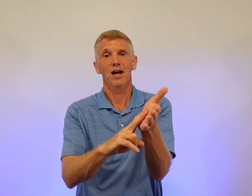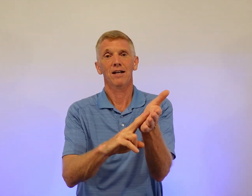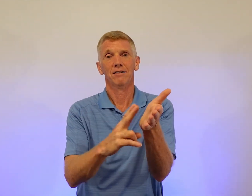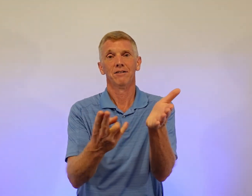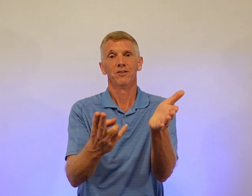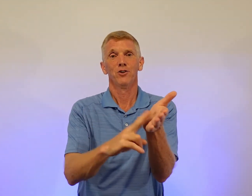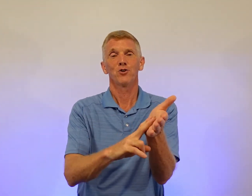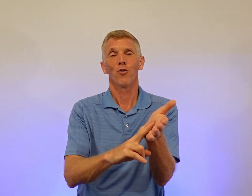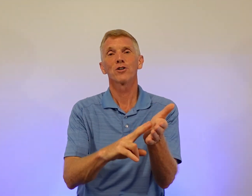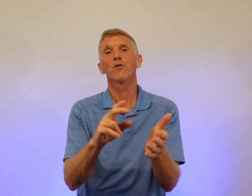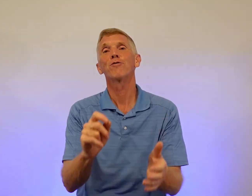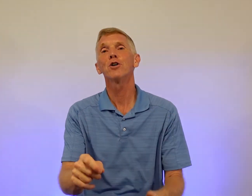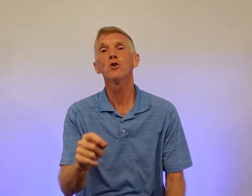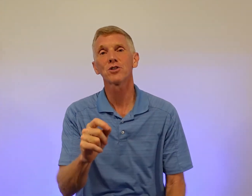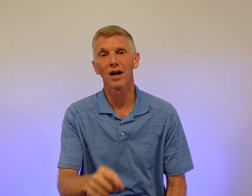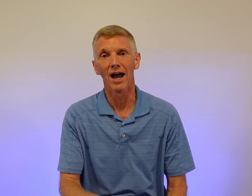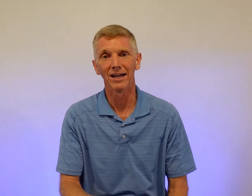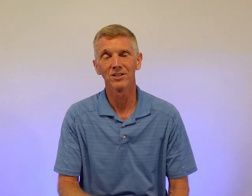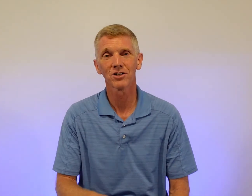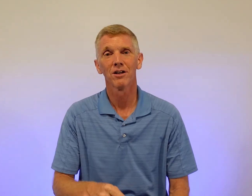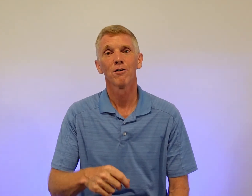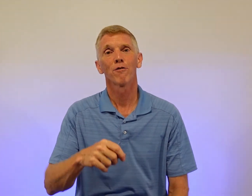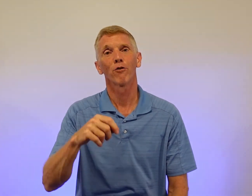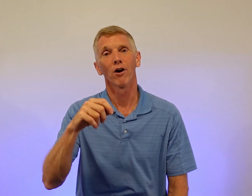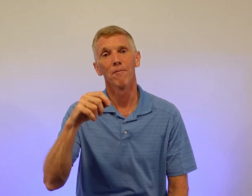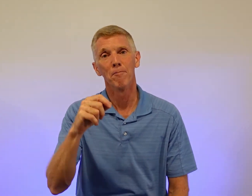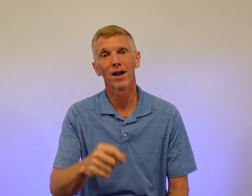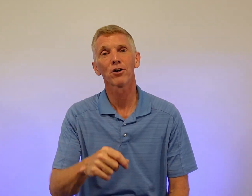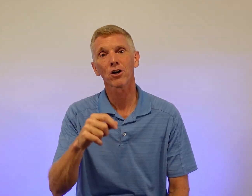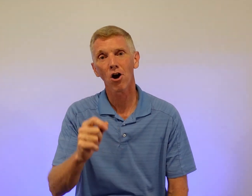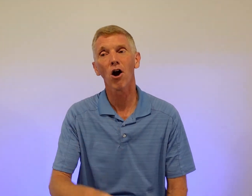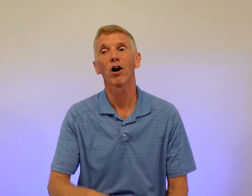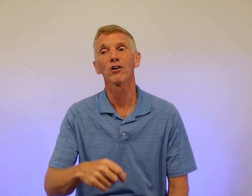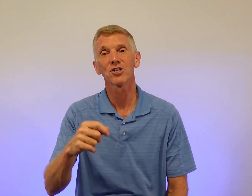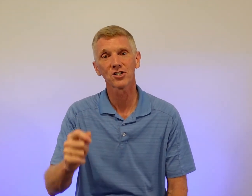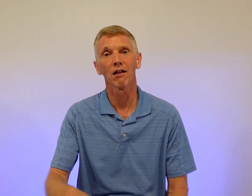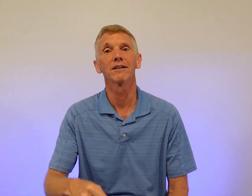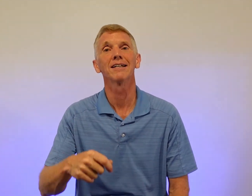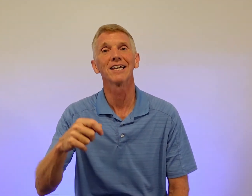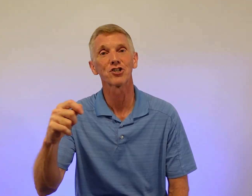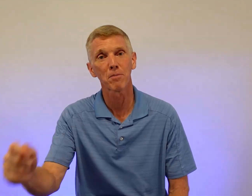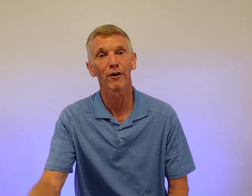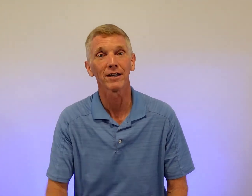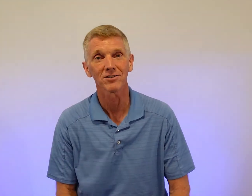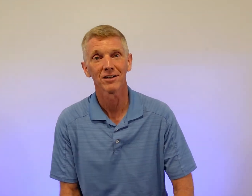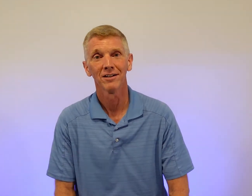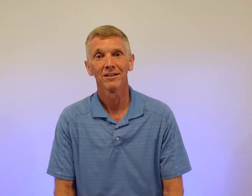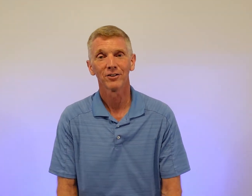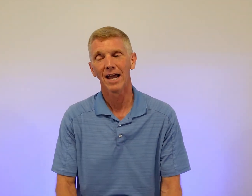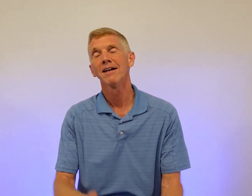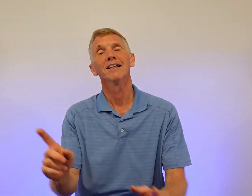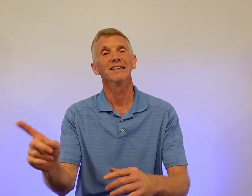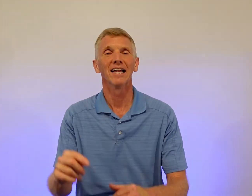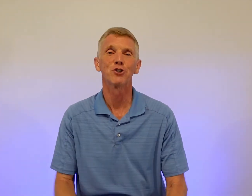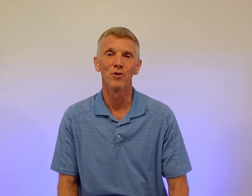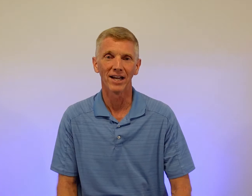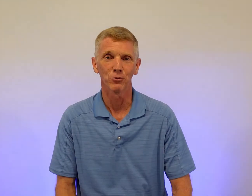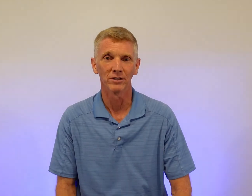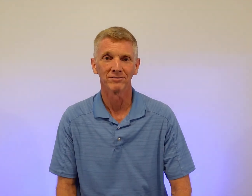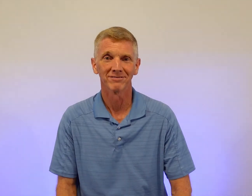Sign. So there's a few signs for a better car selling experience. Okay. Let's do the next one.